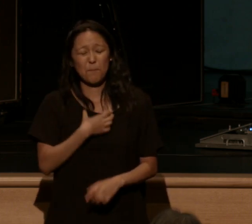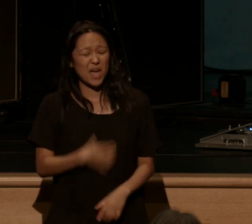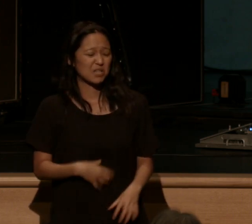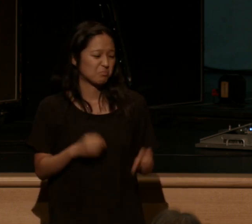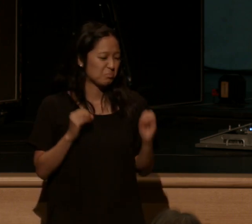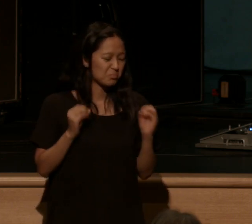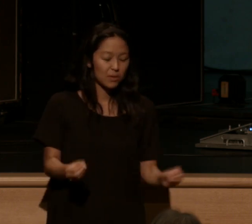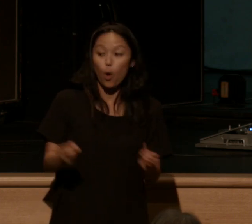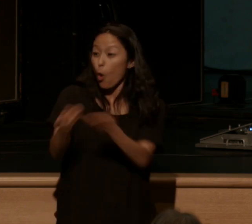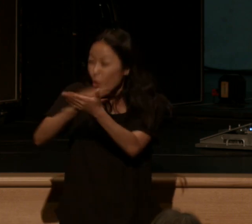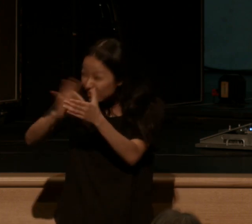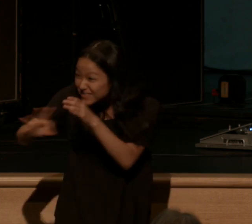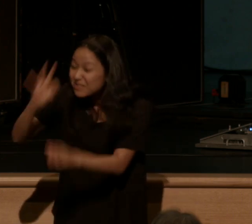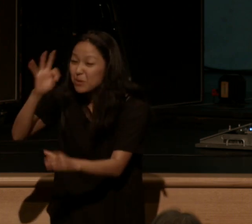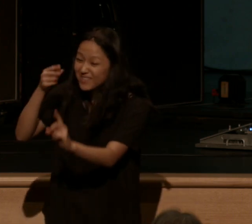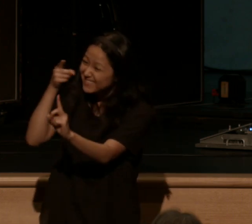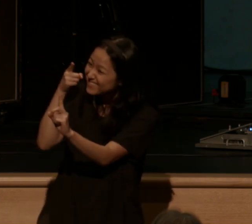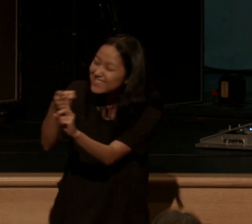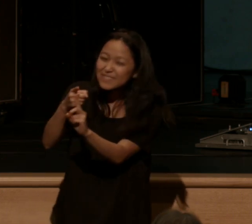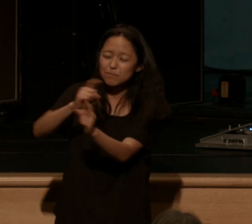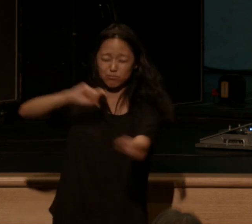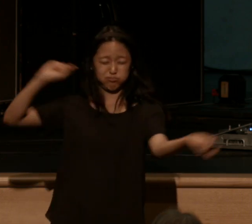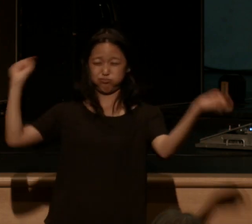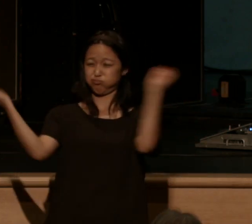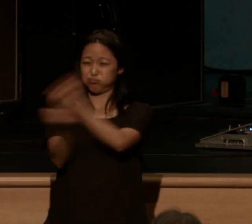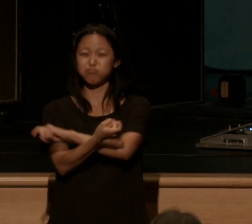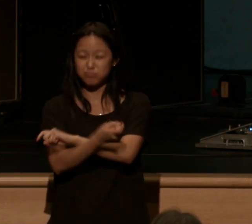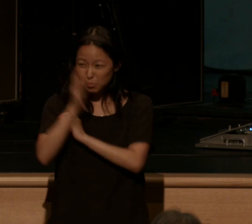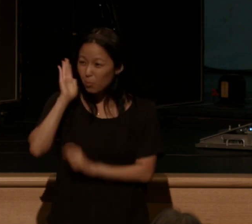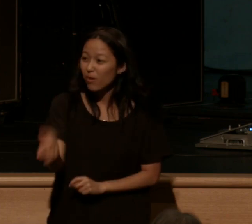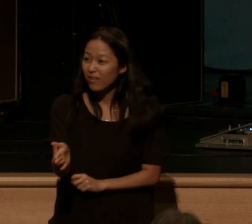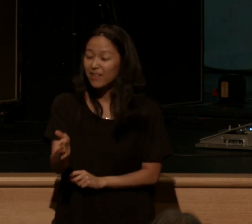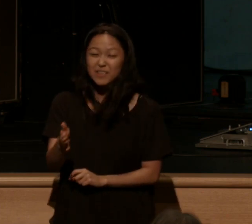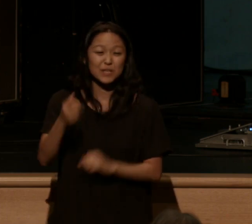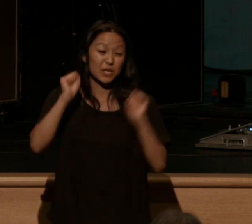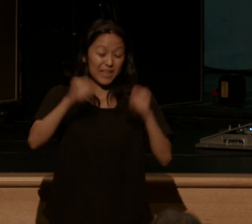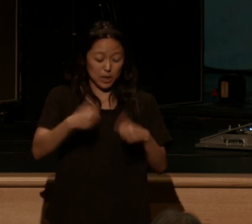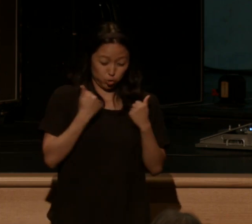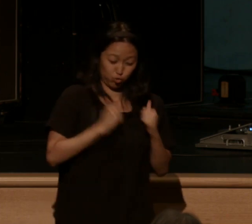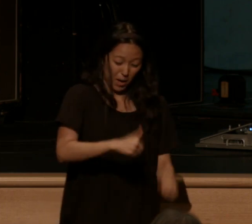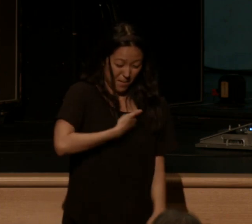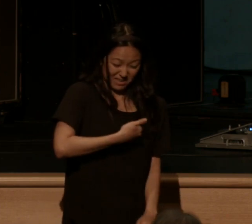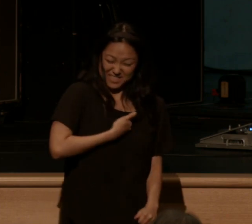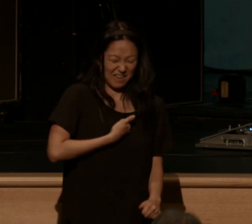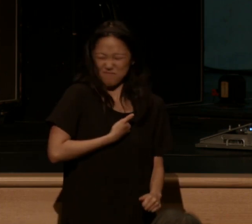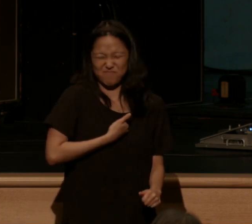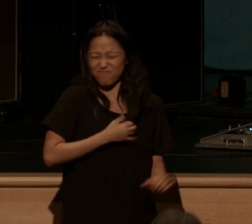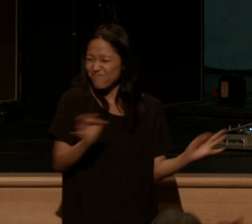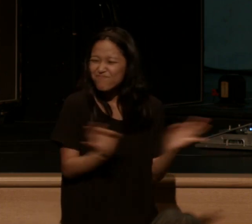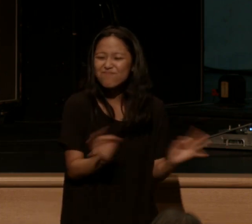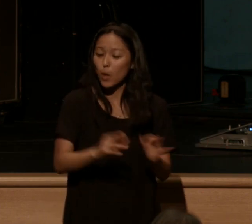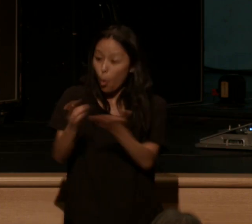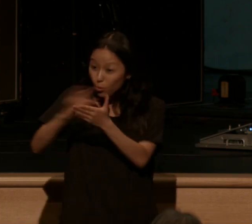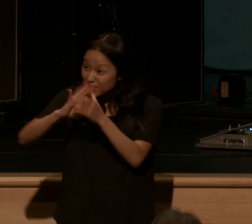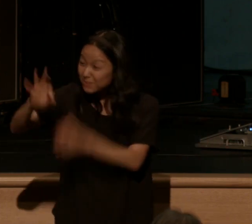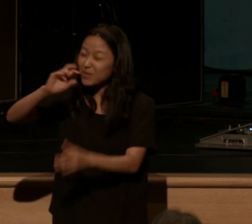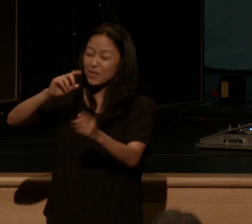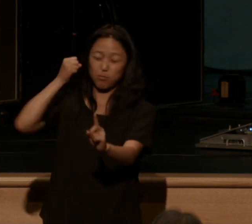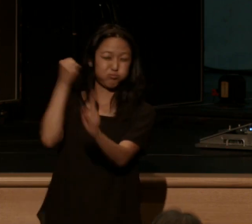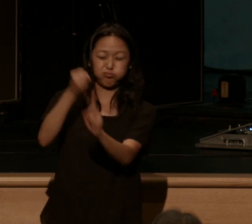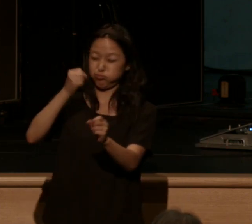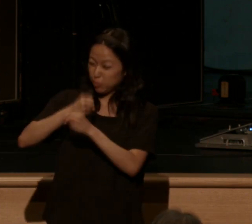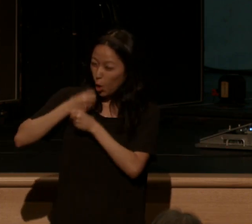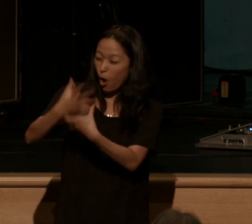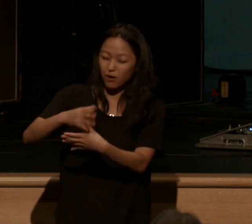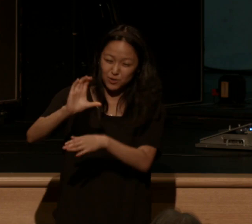things of Christ. The Holy Spirit is the one who turns all of that around. You can try all your own effort, but the Holy Spirit is the one that causes churches